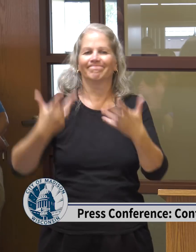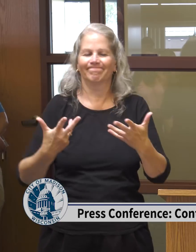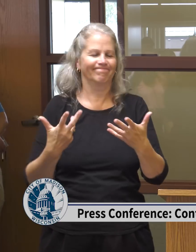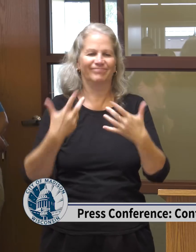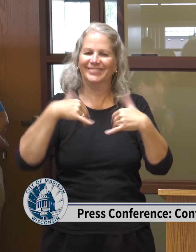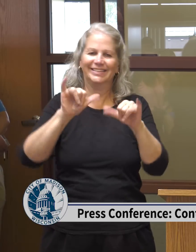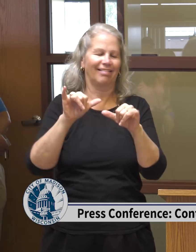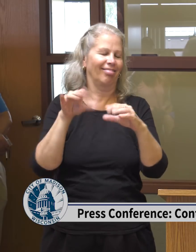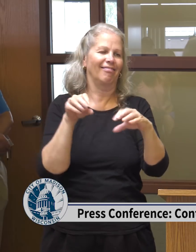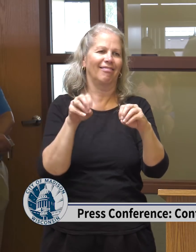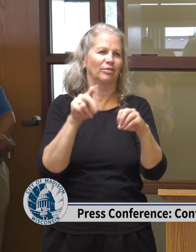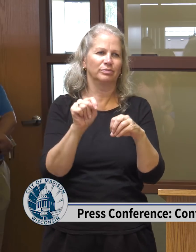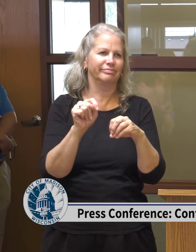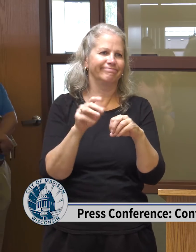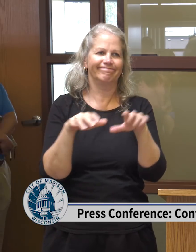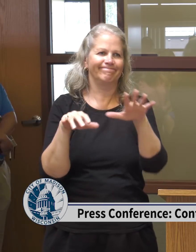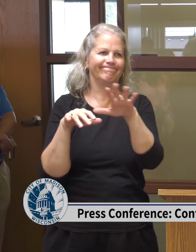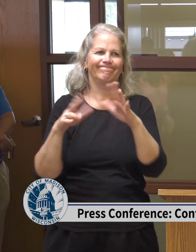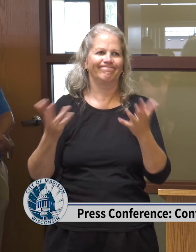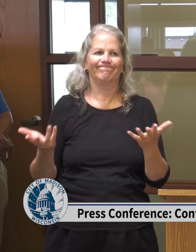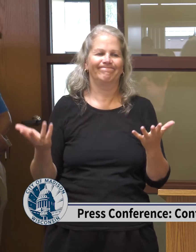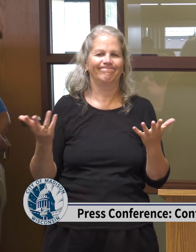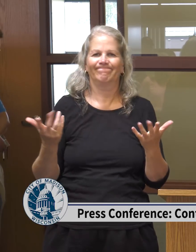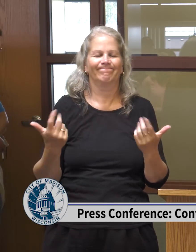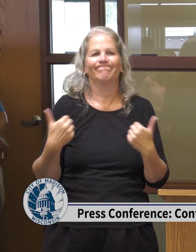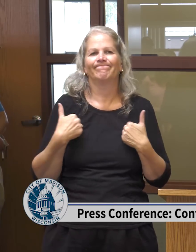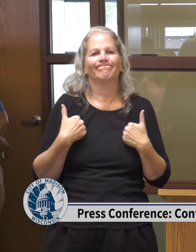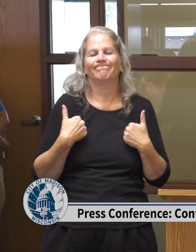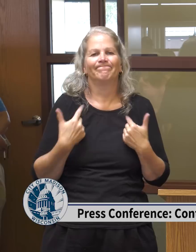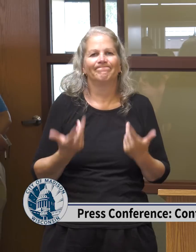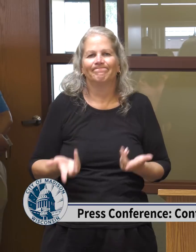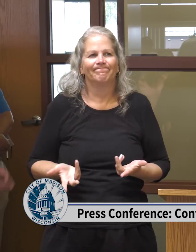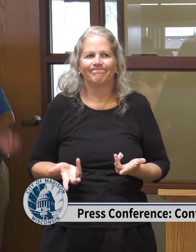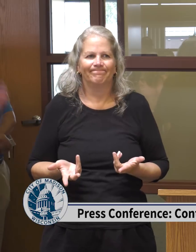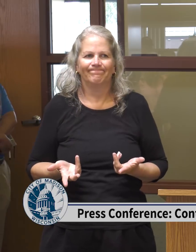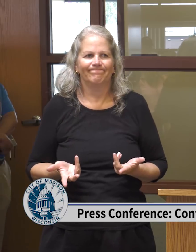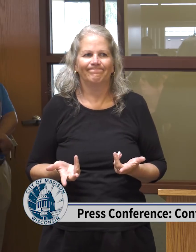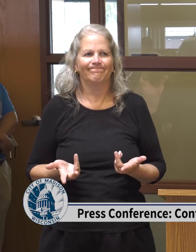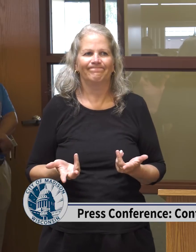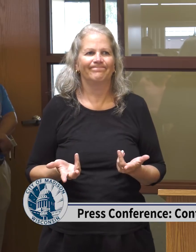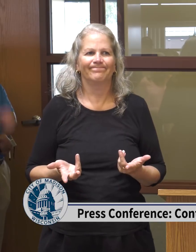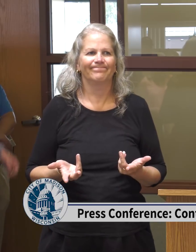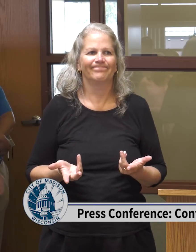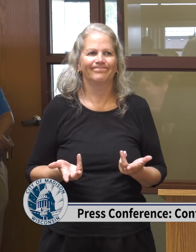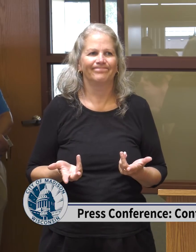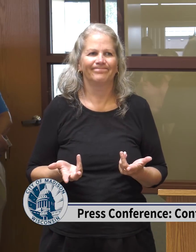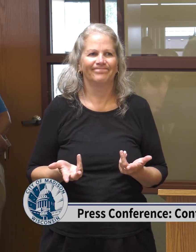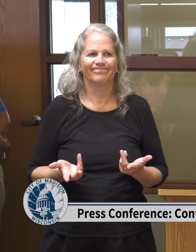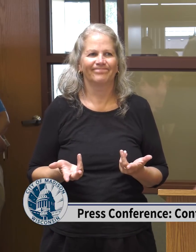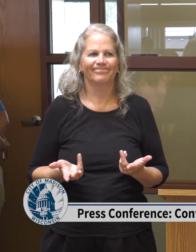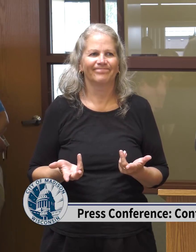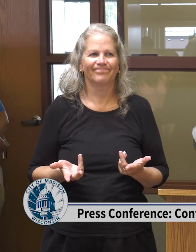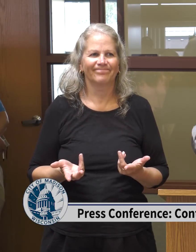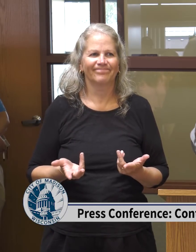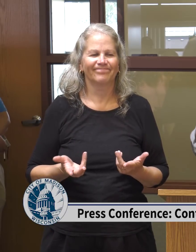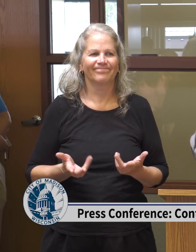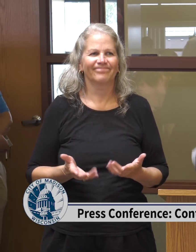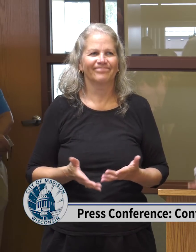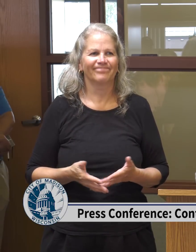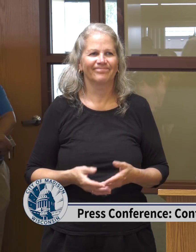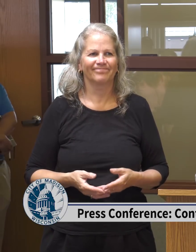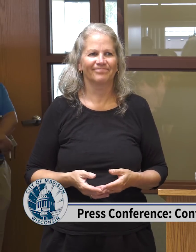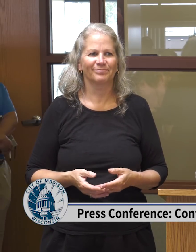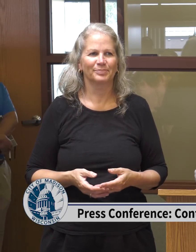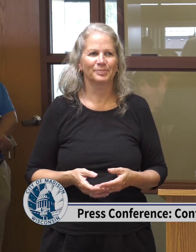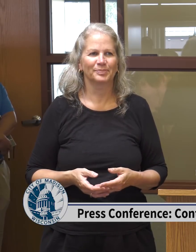the height of Epic's 8,000 visitors. By the way, shout out